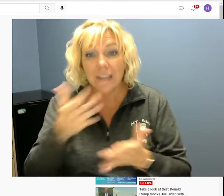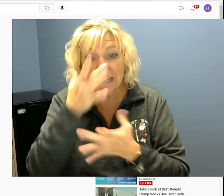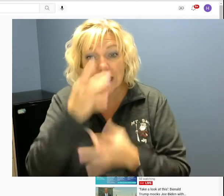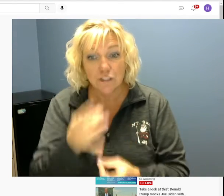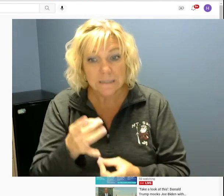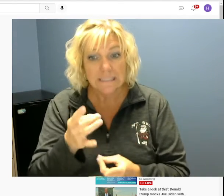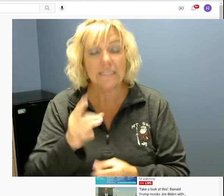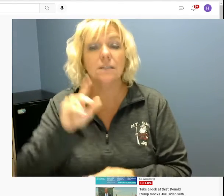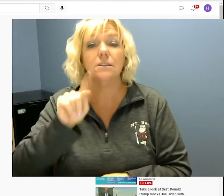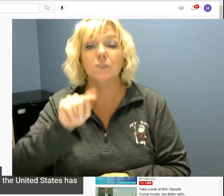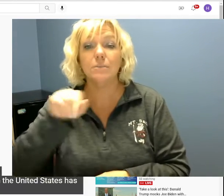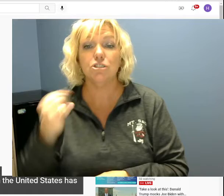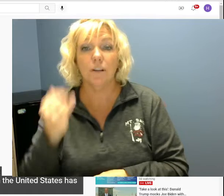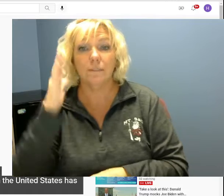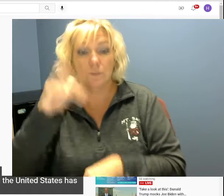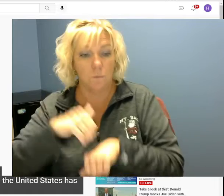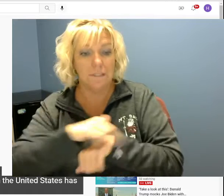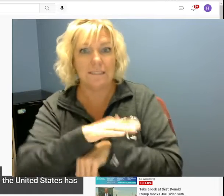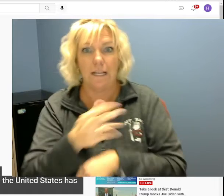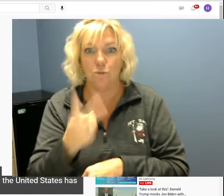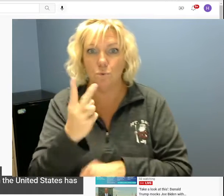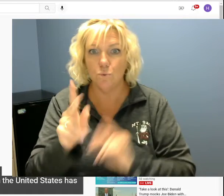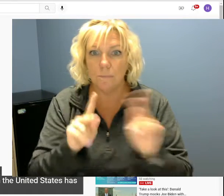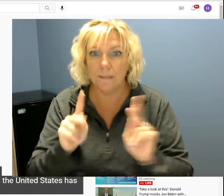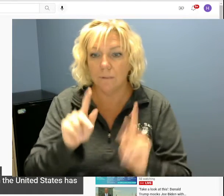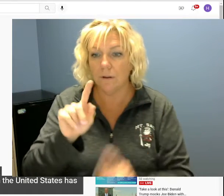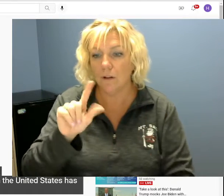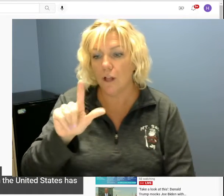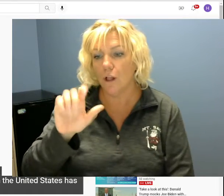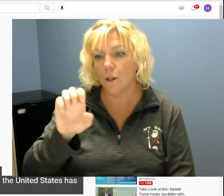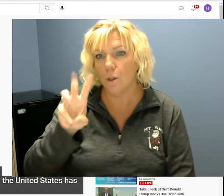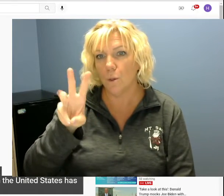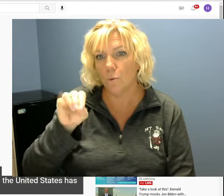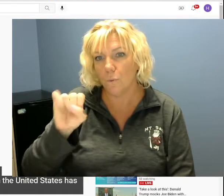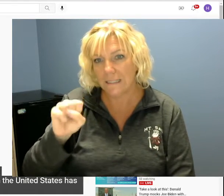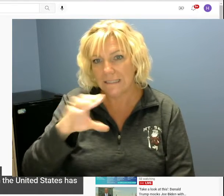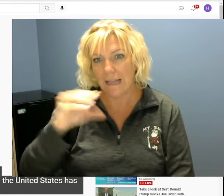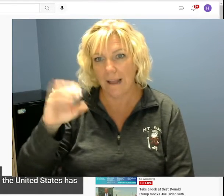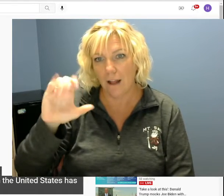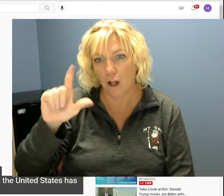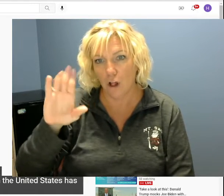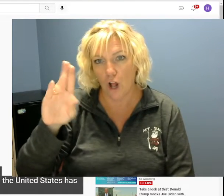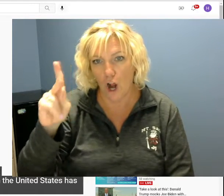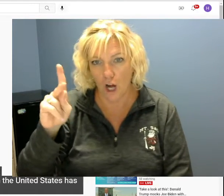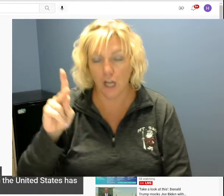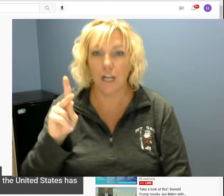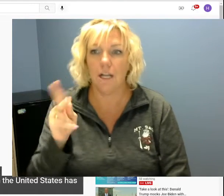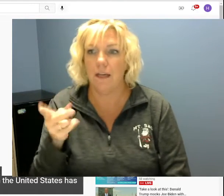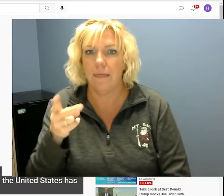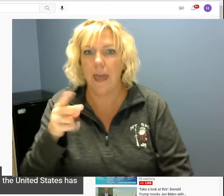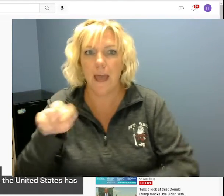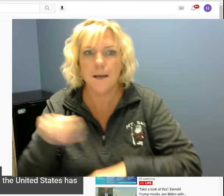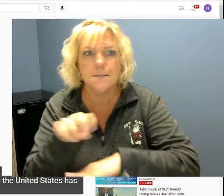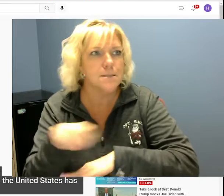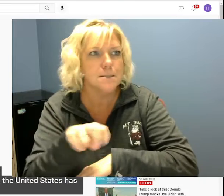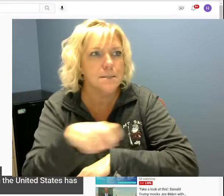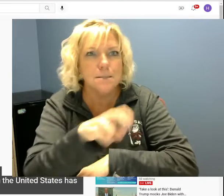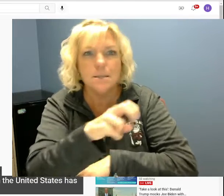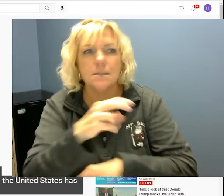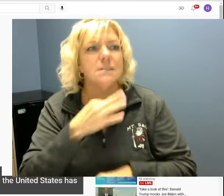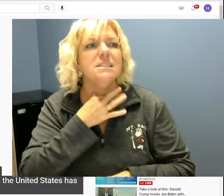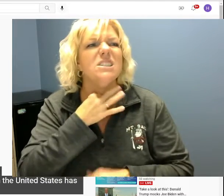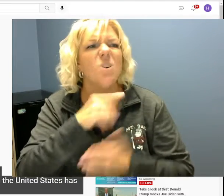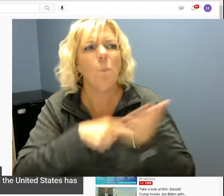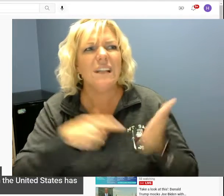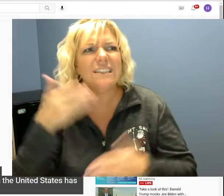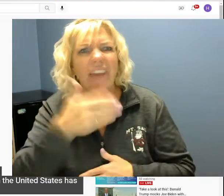to investigate it. This is Lewis and Clark. There's talk like maybe there could be mammoth out here. I mean, who knows? Nobody from the United States has ever been